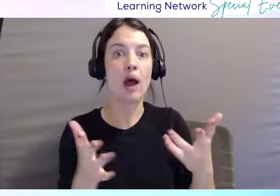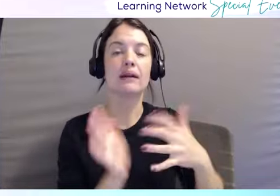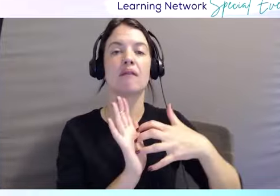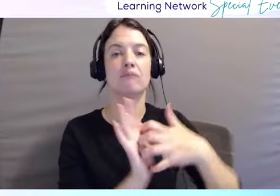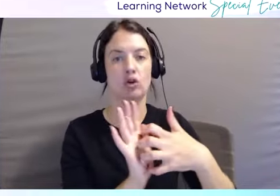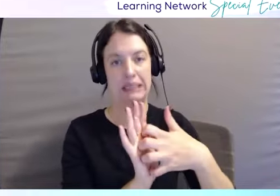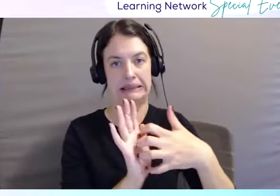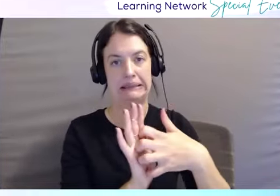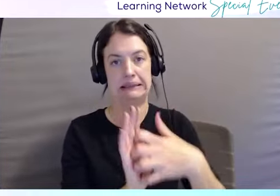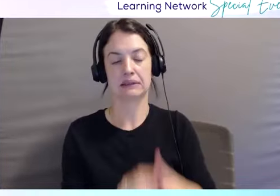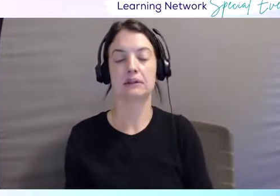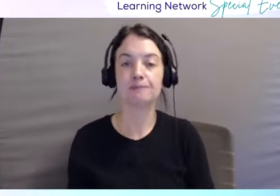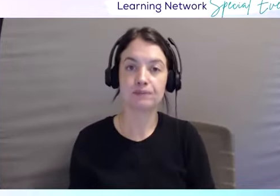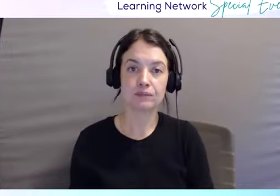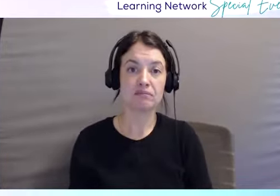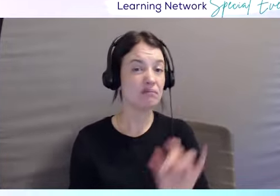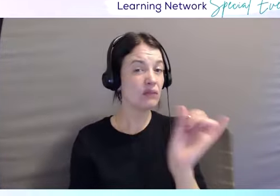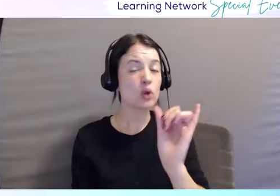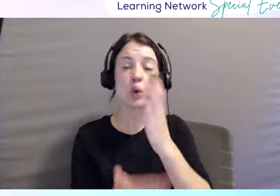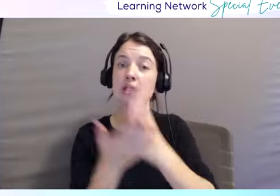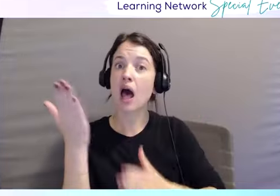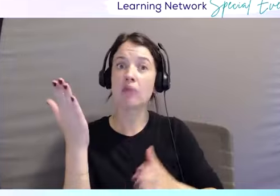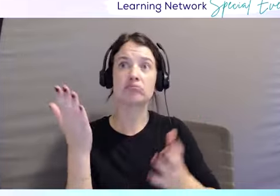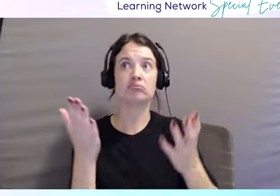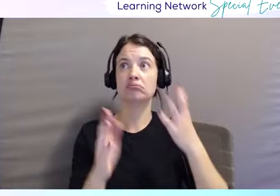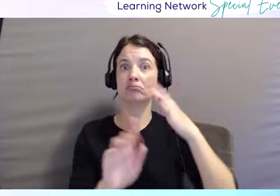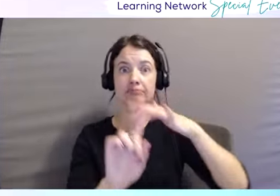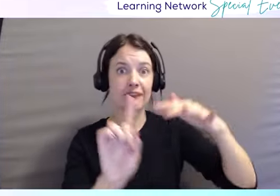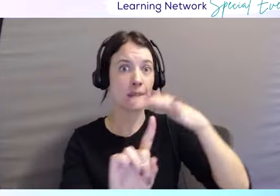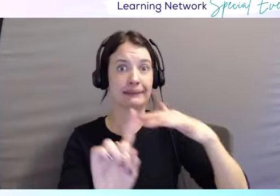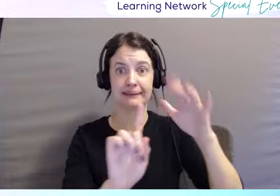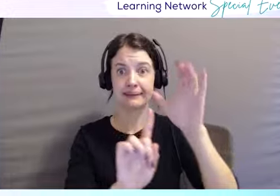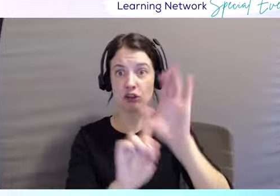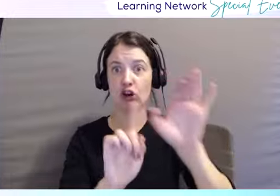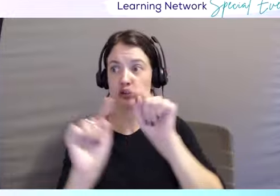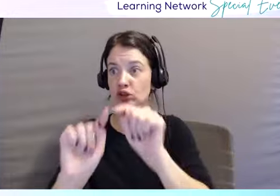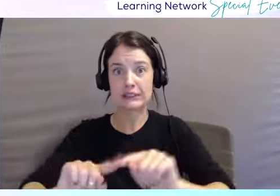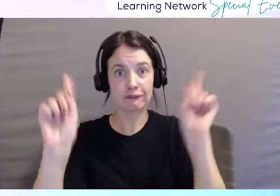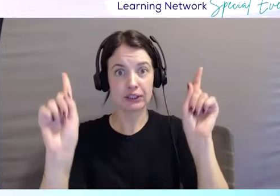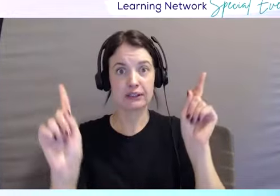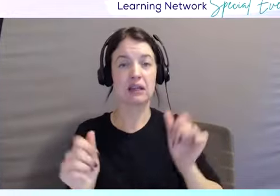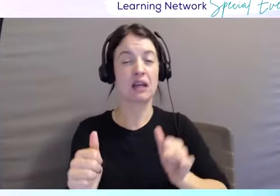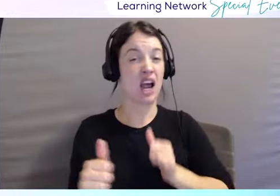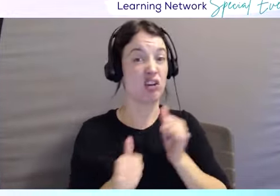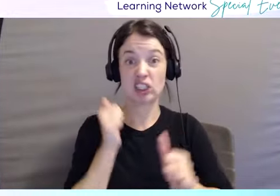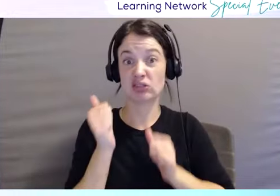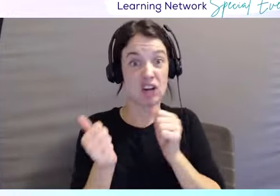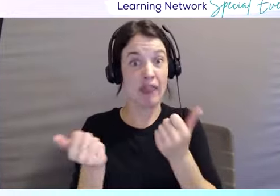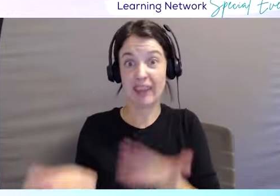are cultural contexts where aggression is not necessarily the prime result.